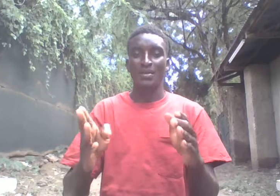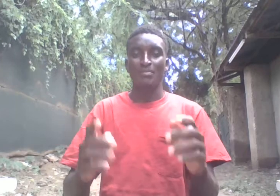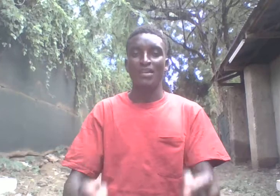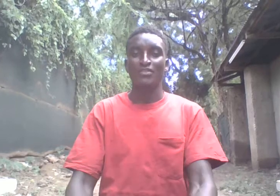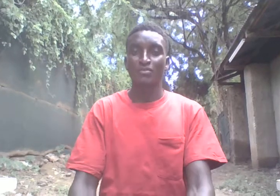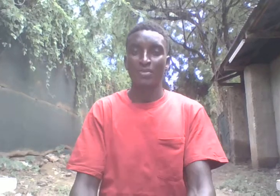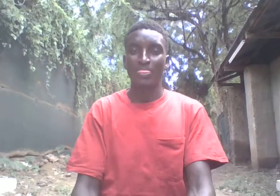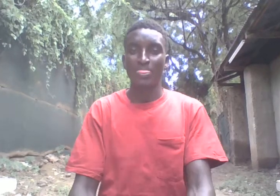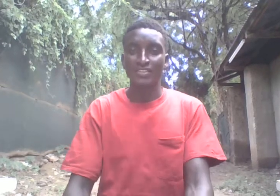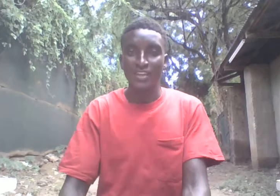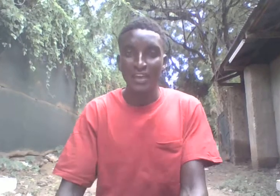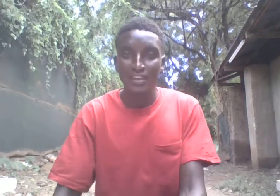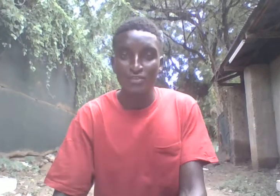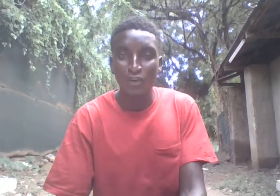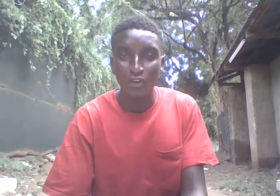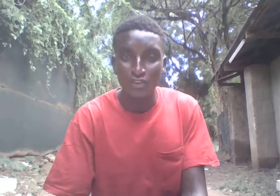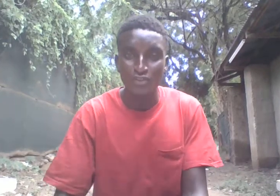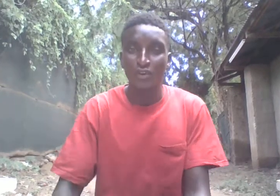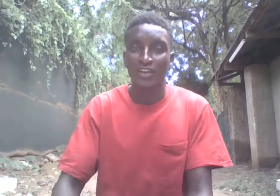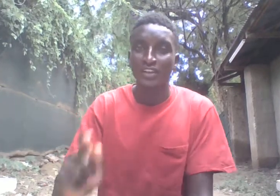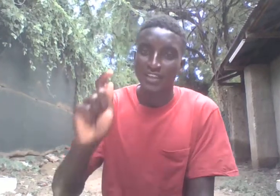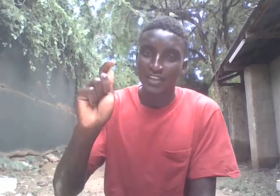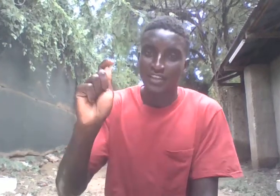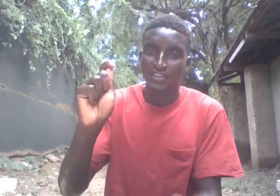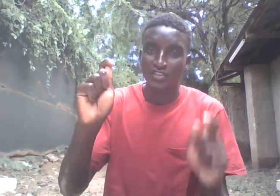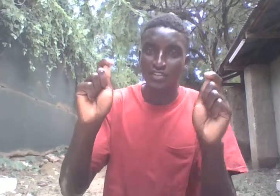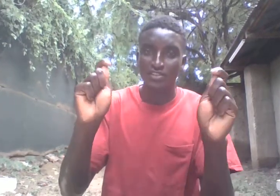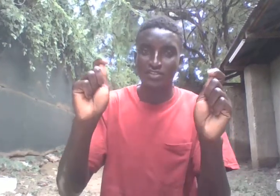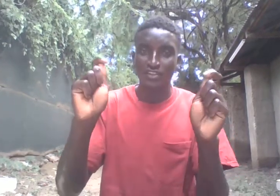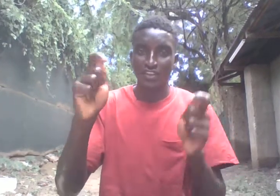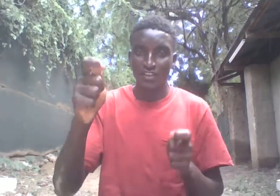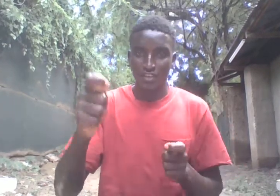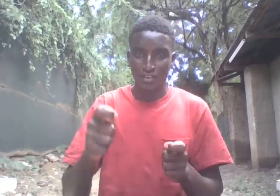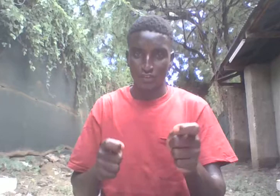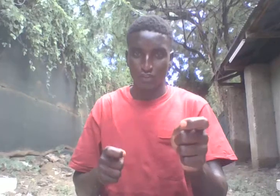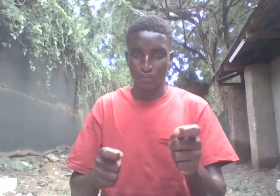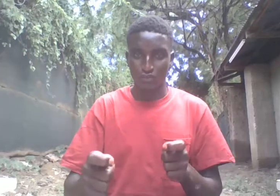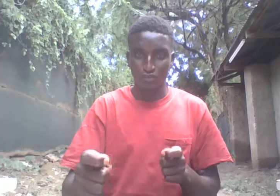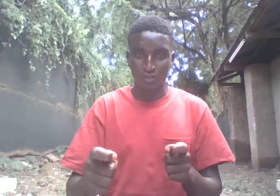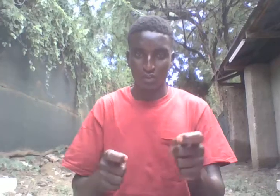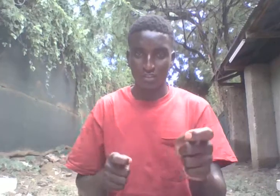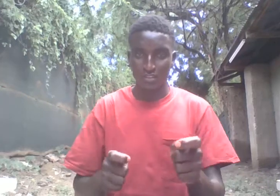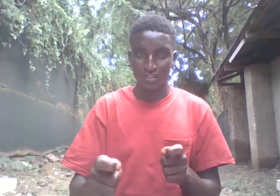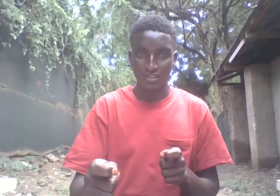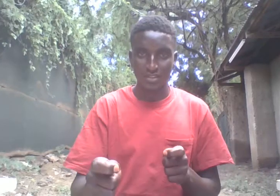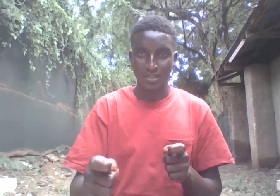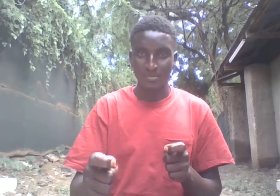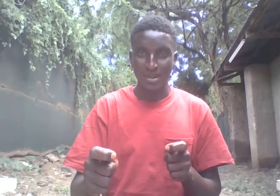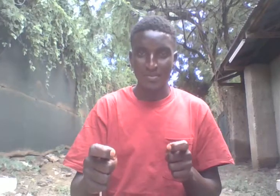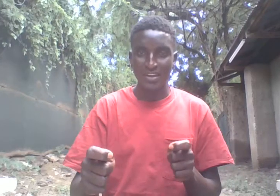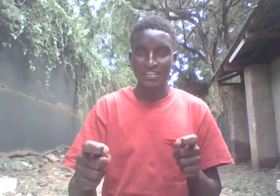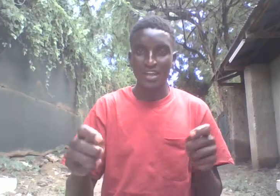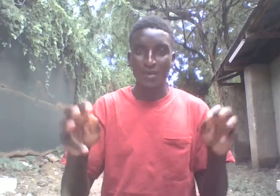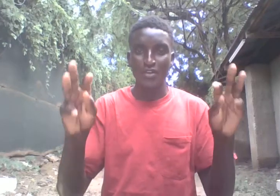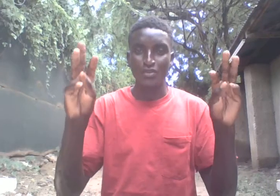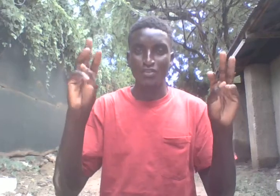But the sign for control is this T, it controls. But manager, we use